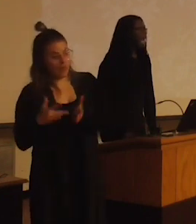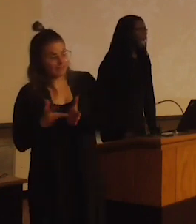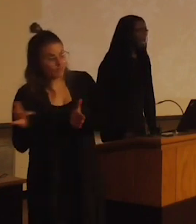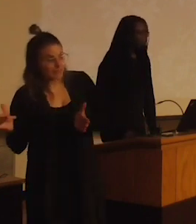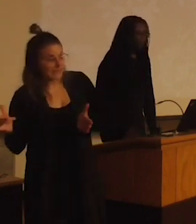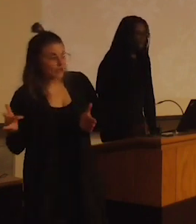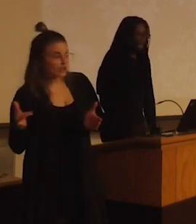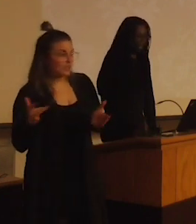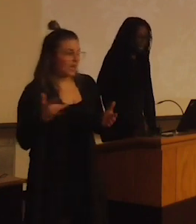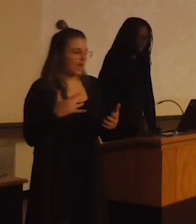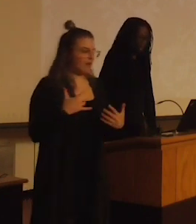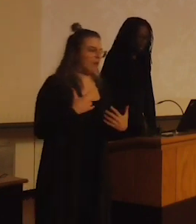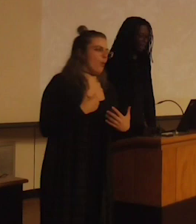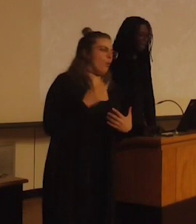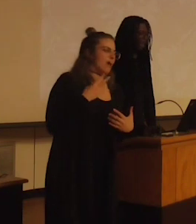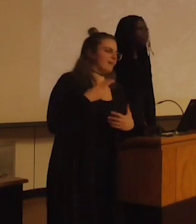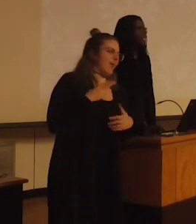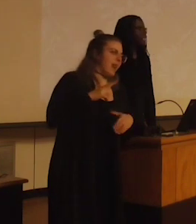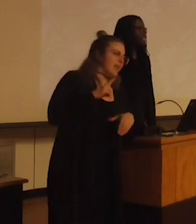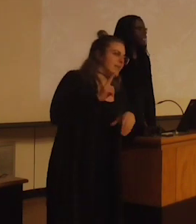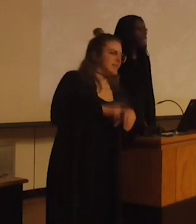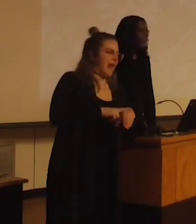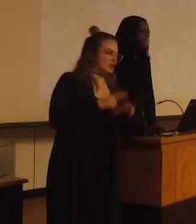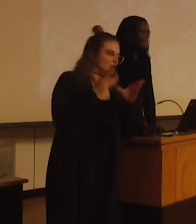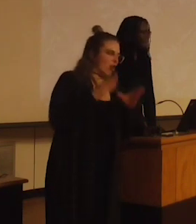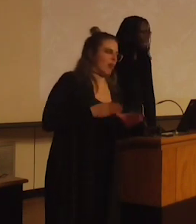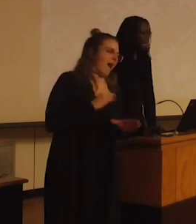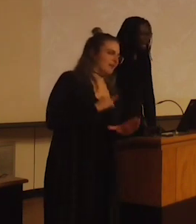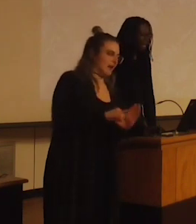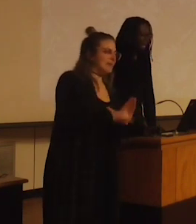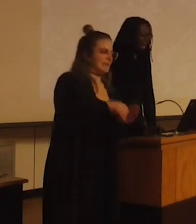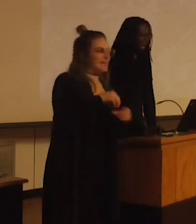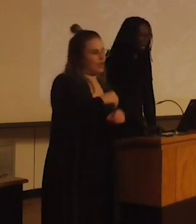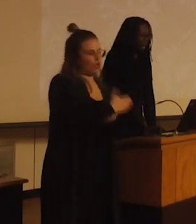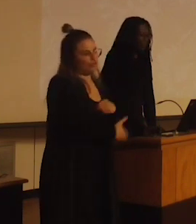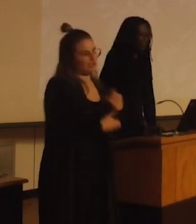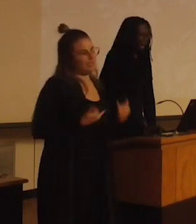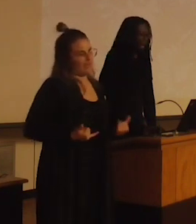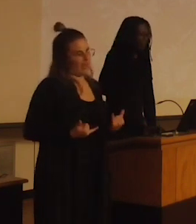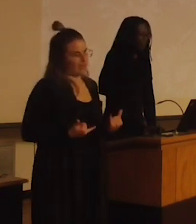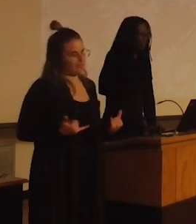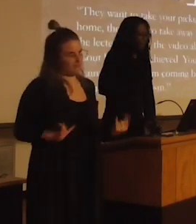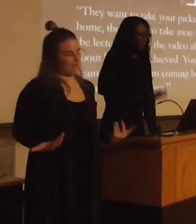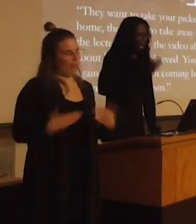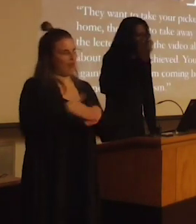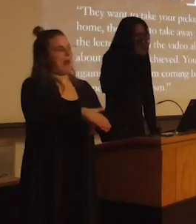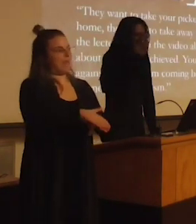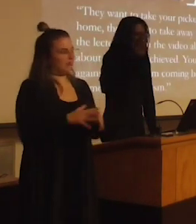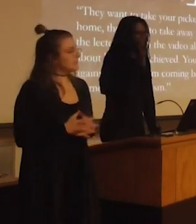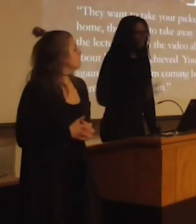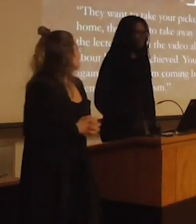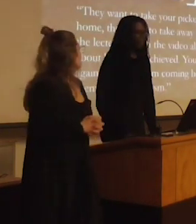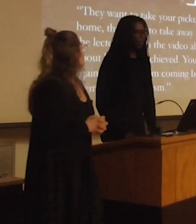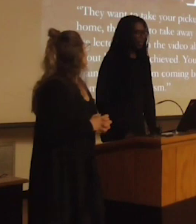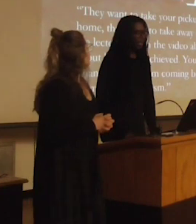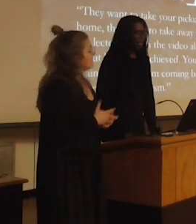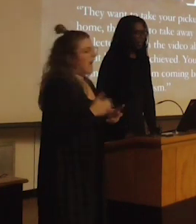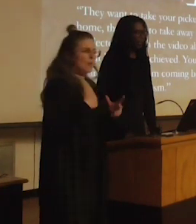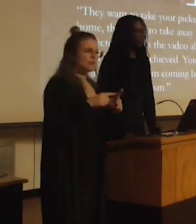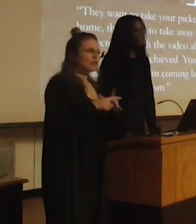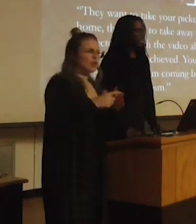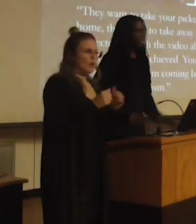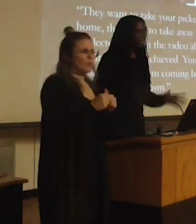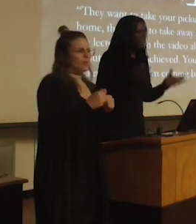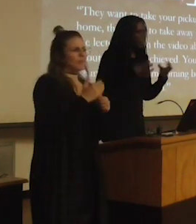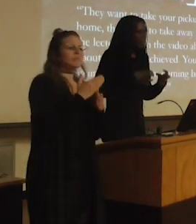exploitation and white national identity, in particular in our country today. And, like, I actually was going to start with, like, you